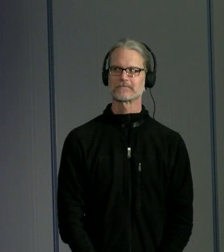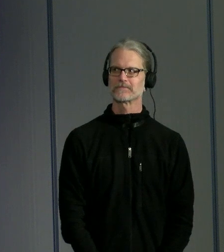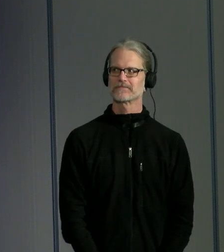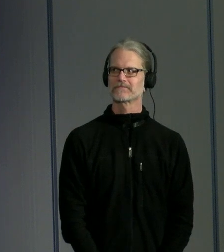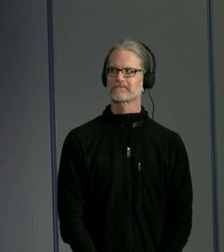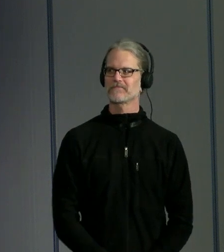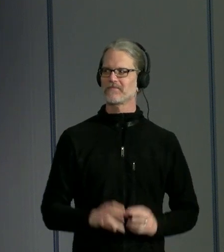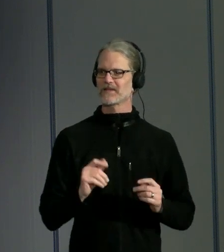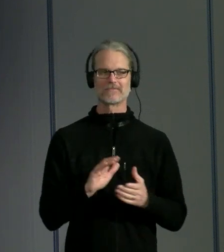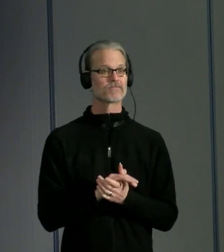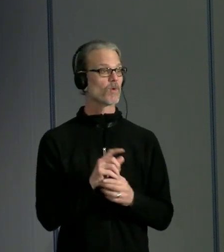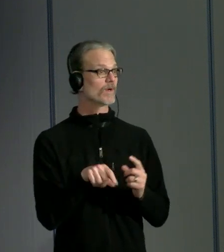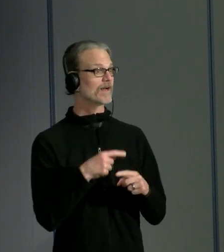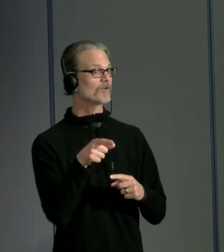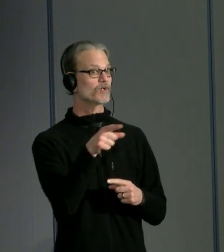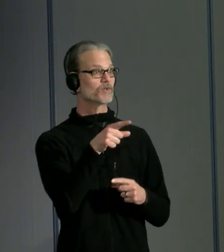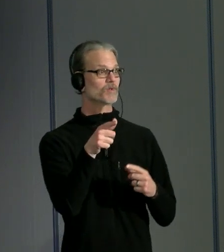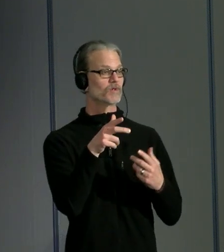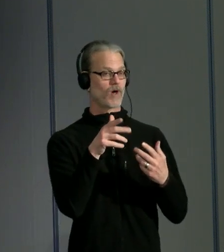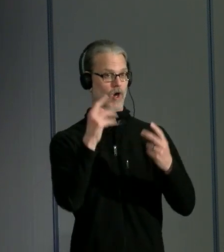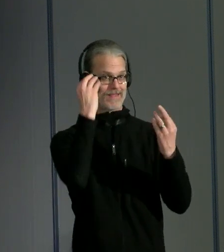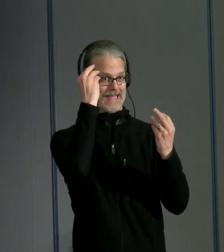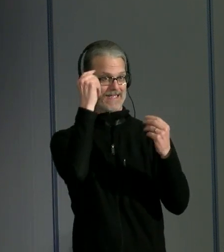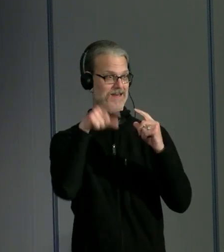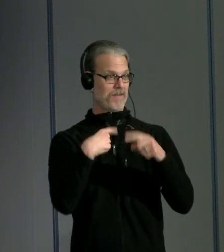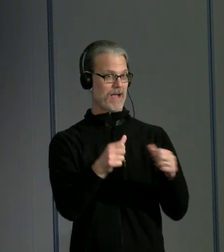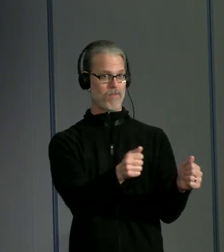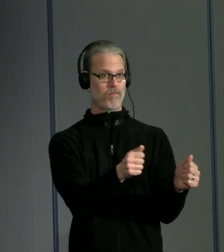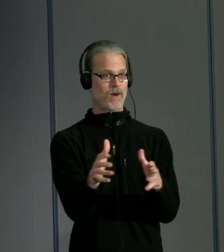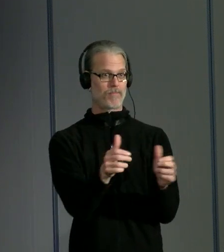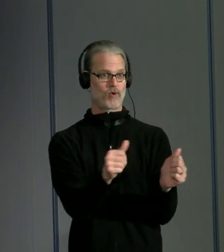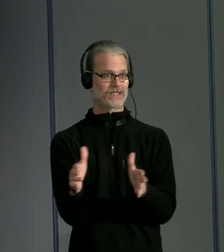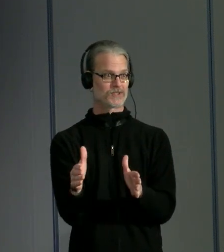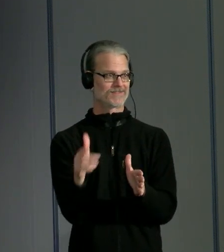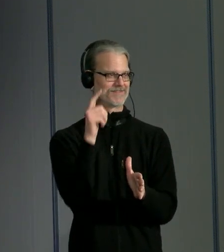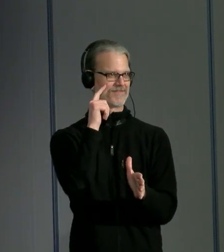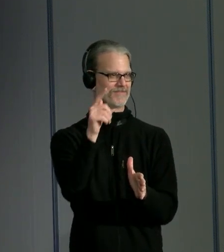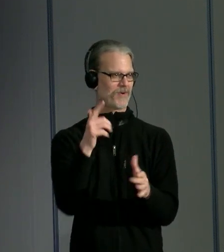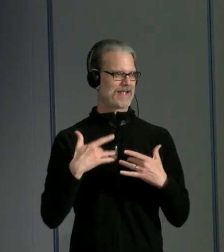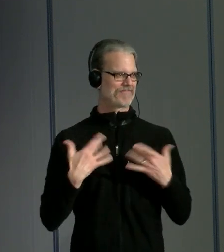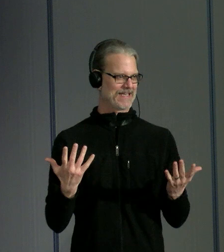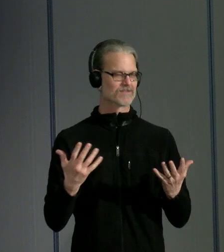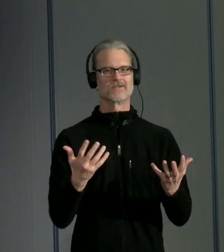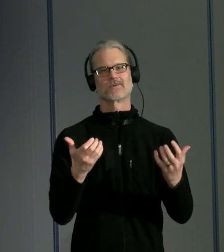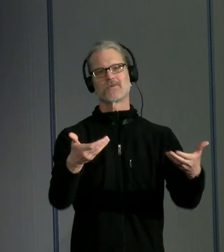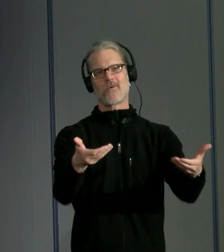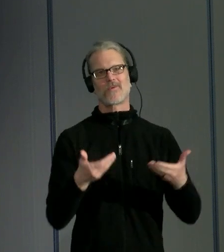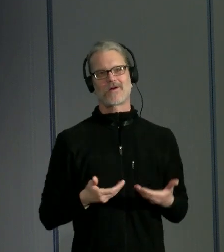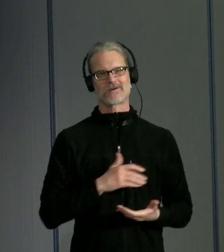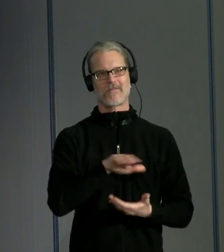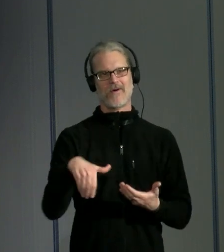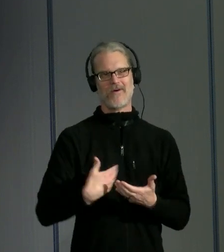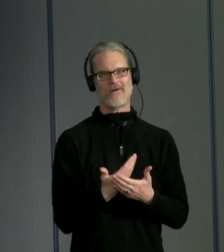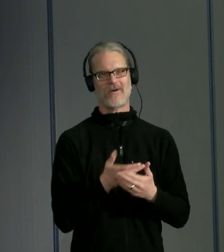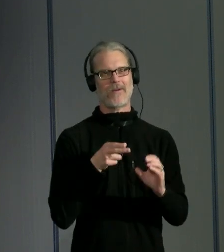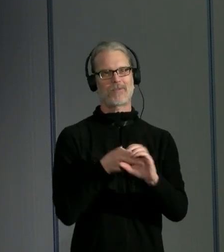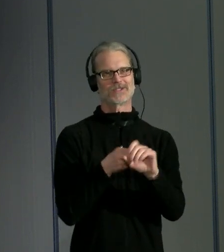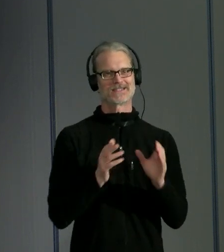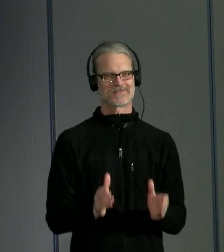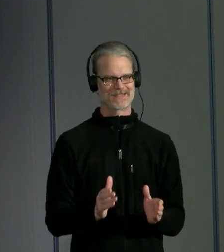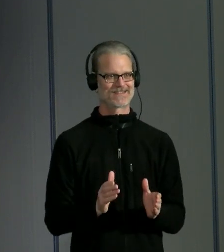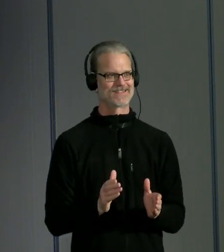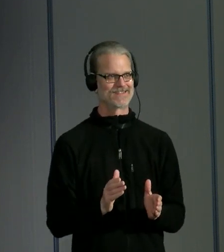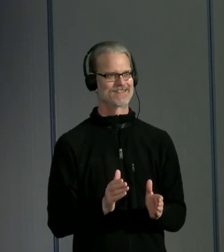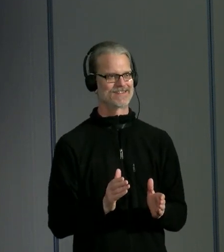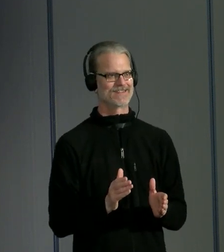Okay, so whenever you're looking at the preparation stage of events, you want to, of course, welcome all participants. And I think it's